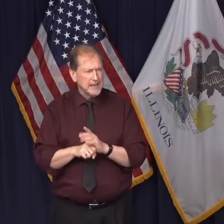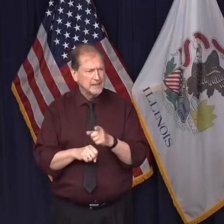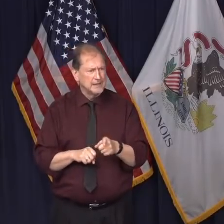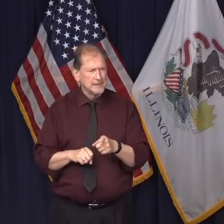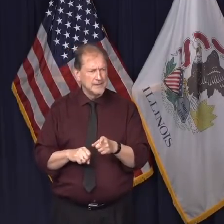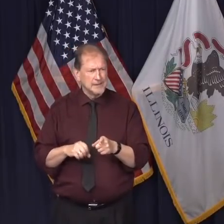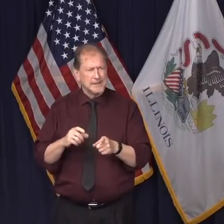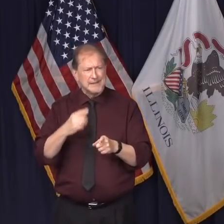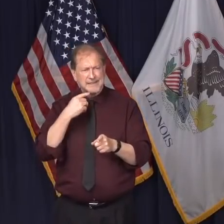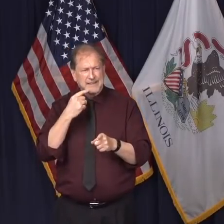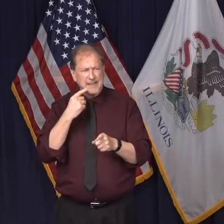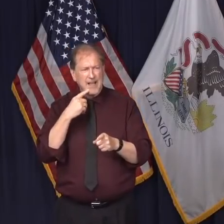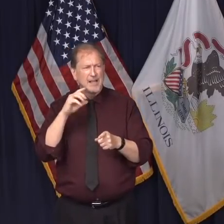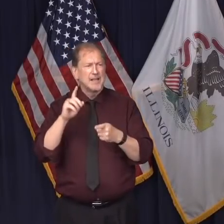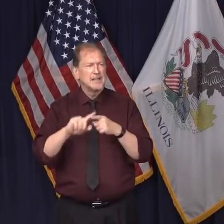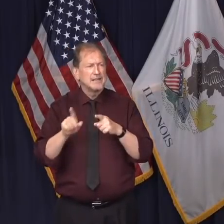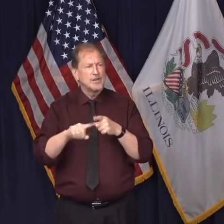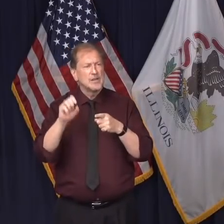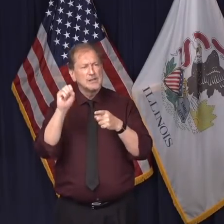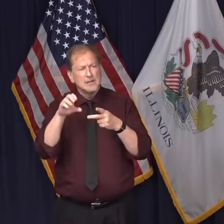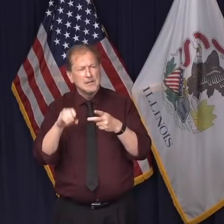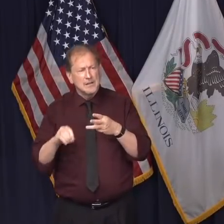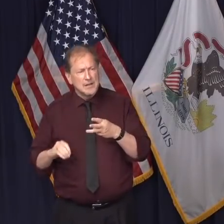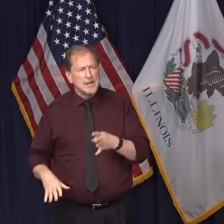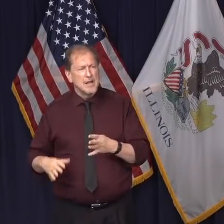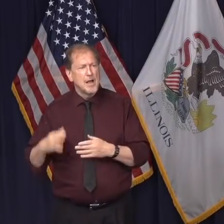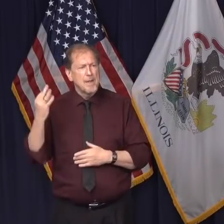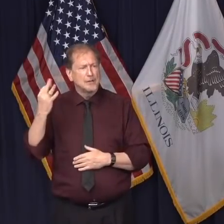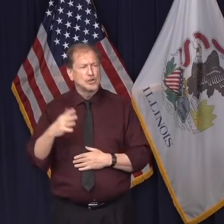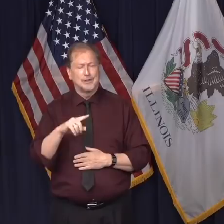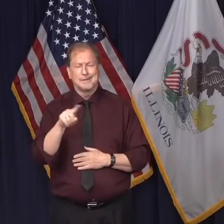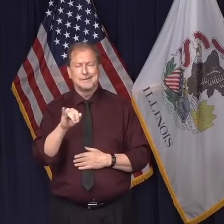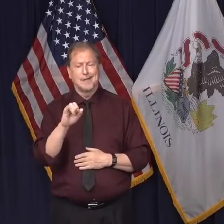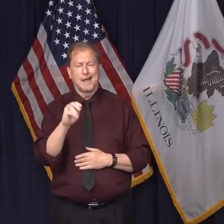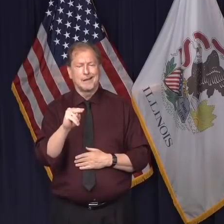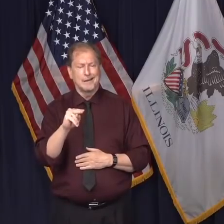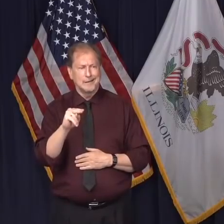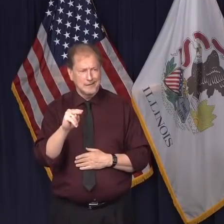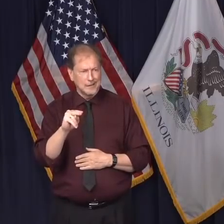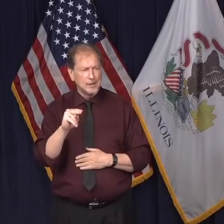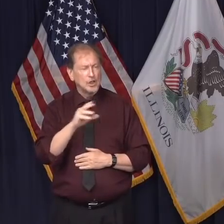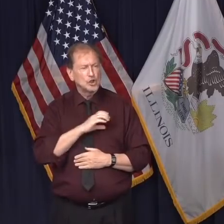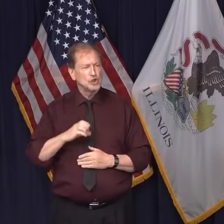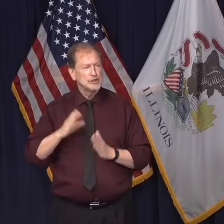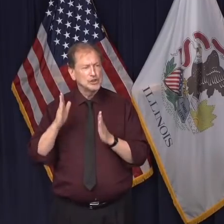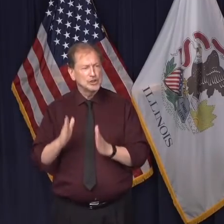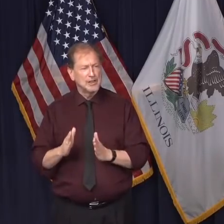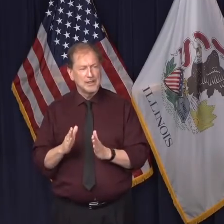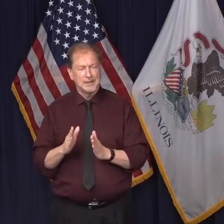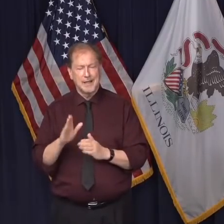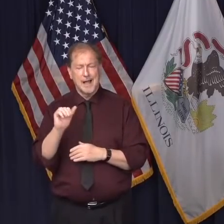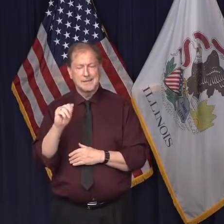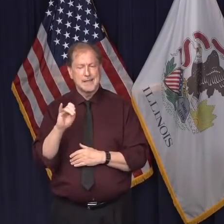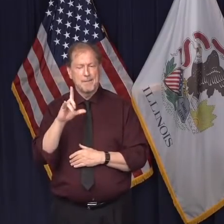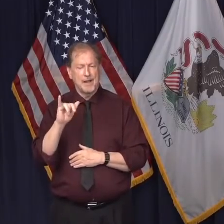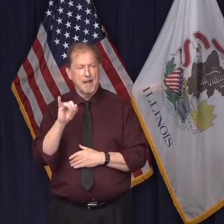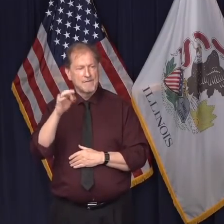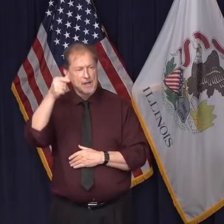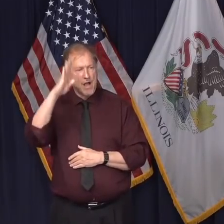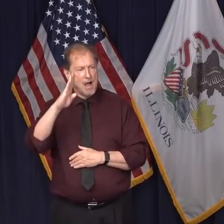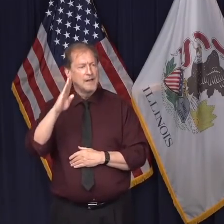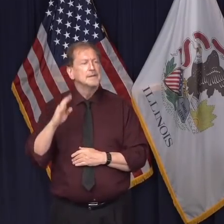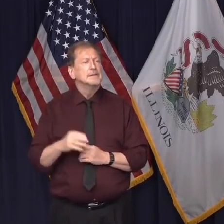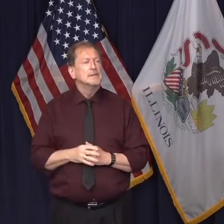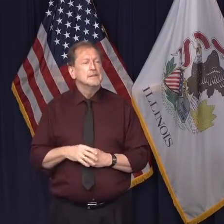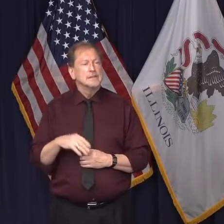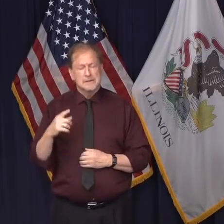ABC7, says the pastor at Zion Christian Assembly of God says that they run a food pantry up there, Yeah. which gets state funding, 30 volunteers